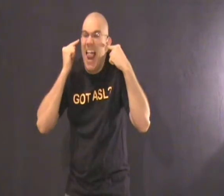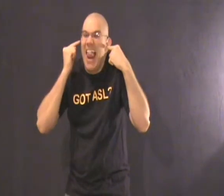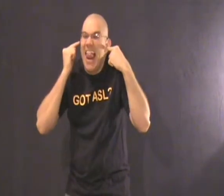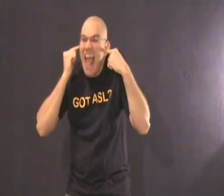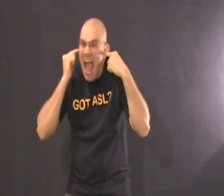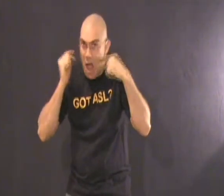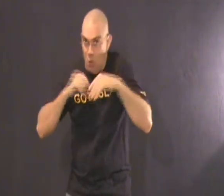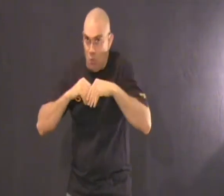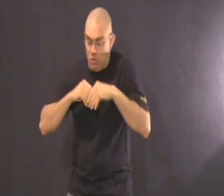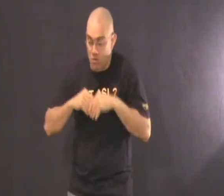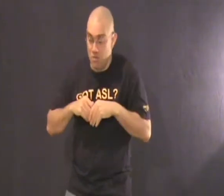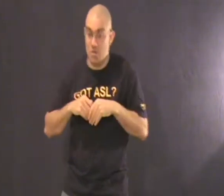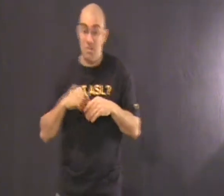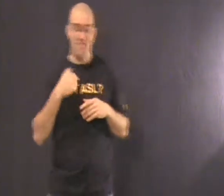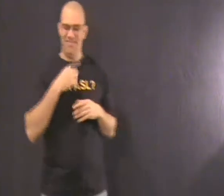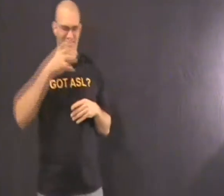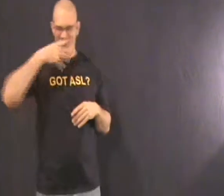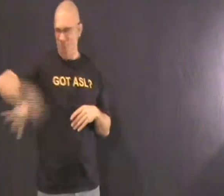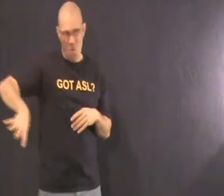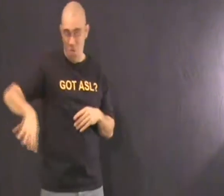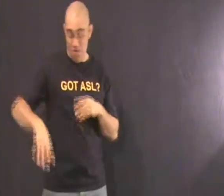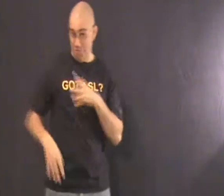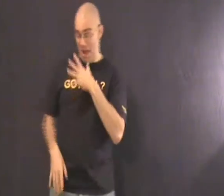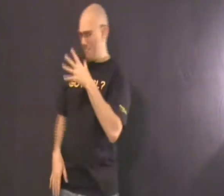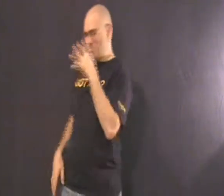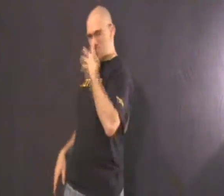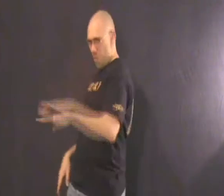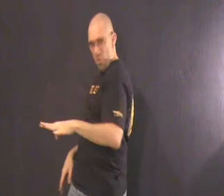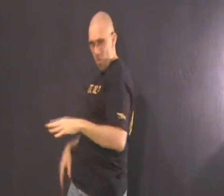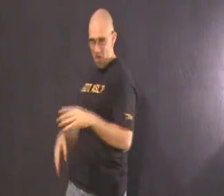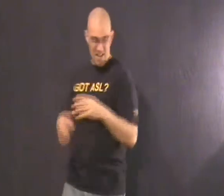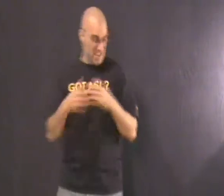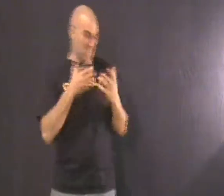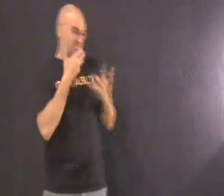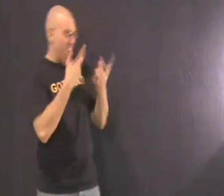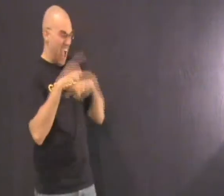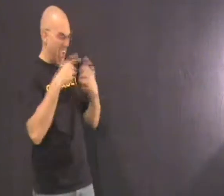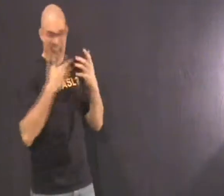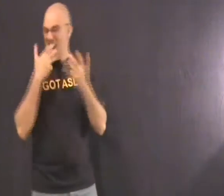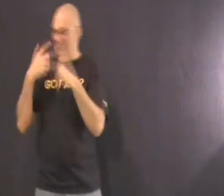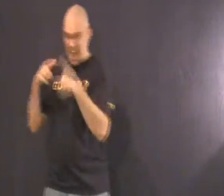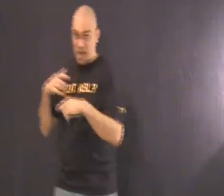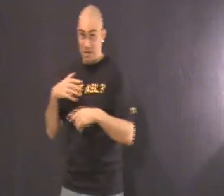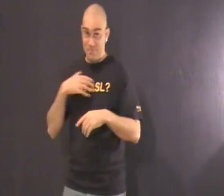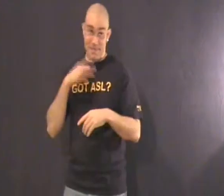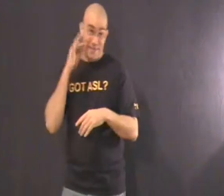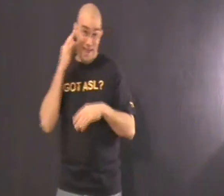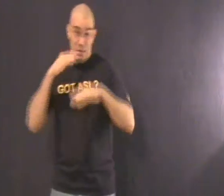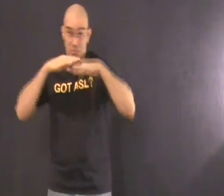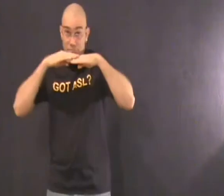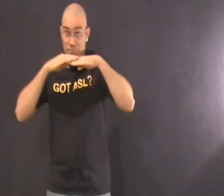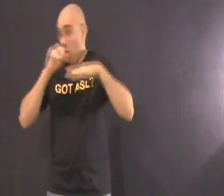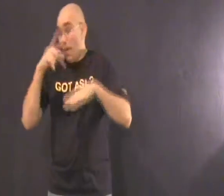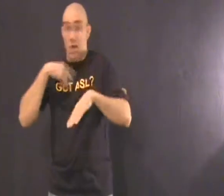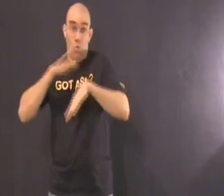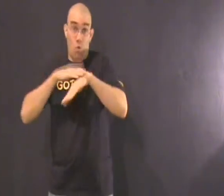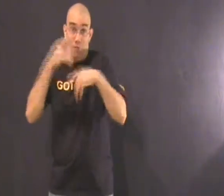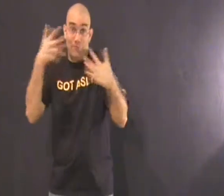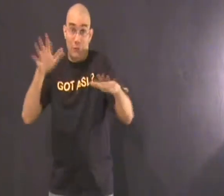shh, guys are too loud. And of course, we were just ignoring the cat and still going at it. My cat was like, all